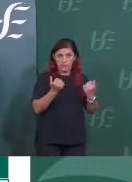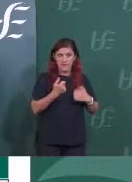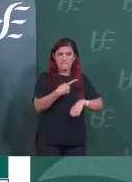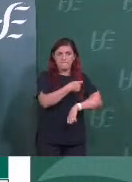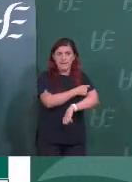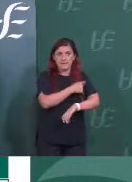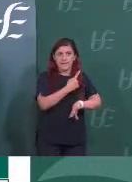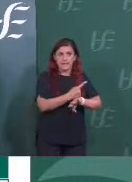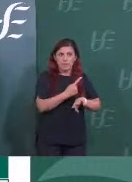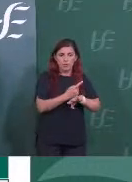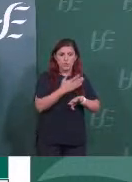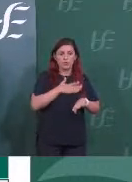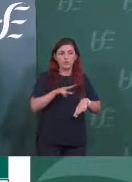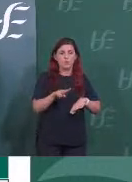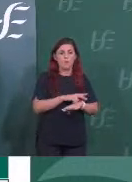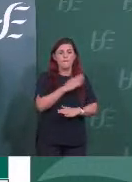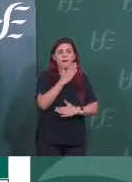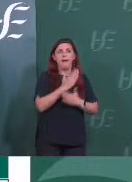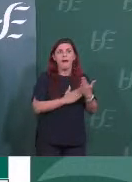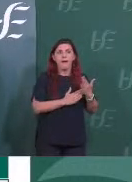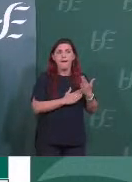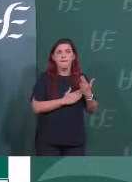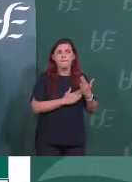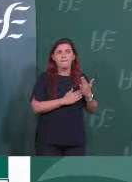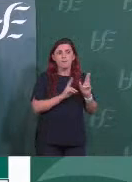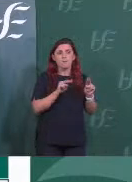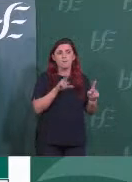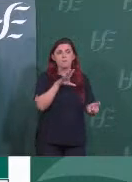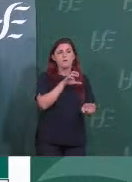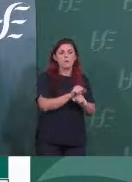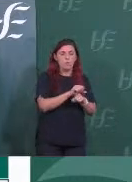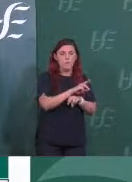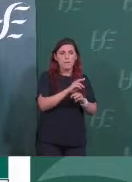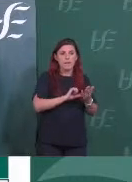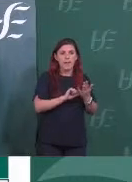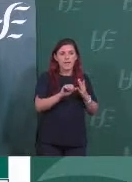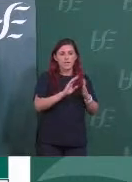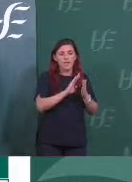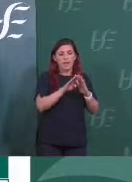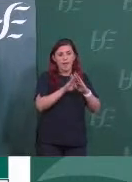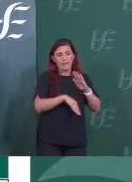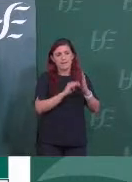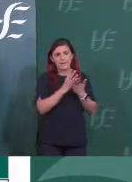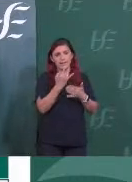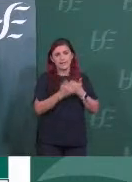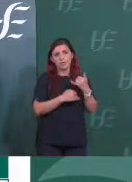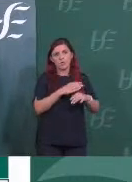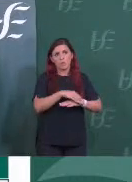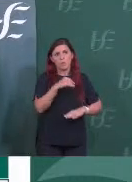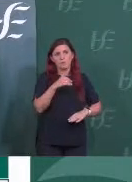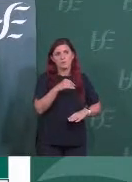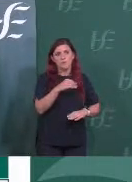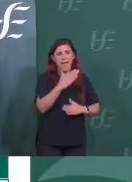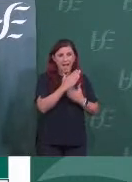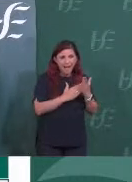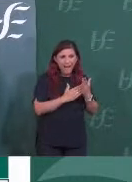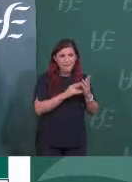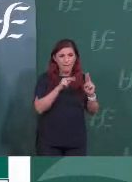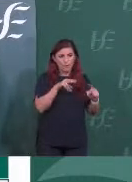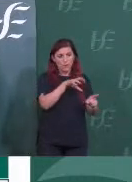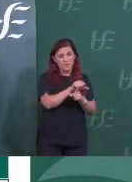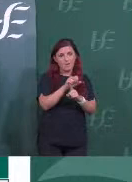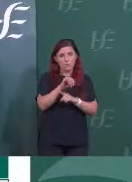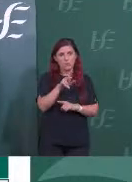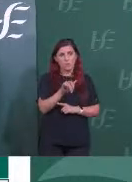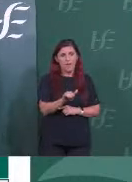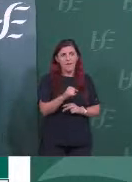new cases in the month up to the 5th of July were in people aged 19 and under. And this trend, that this